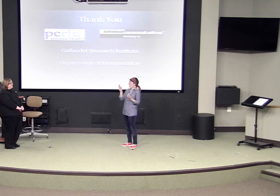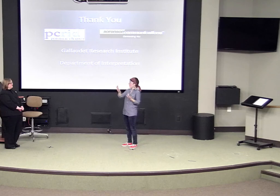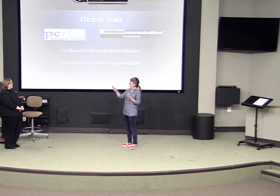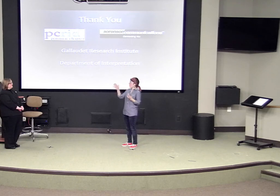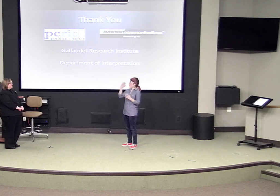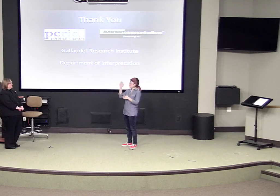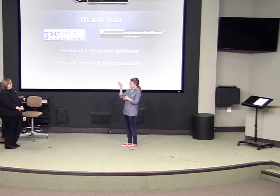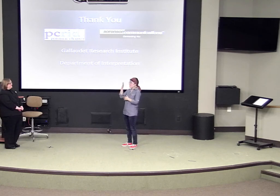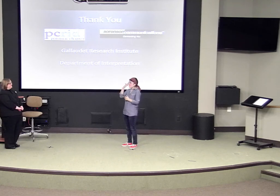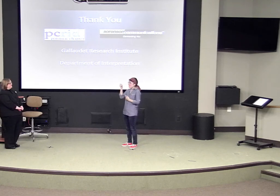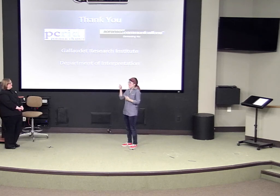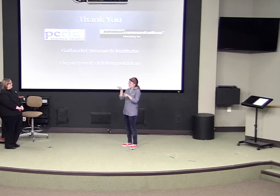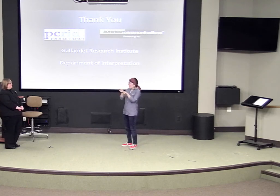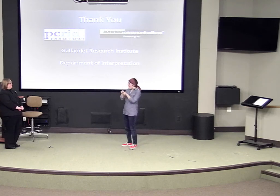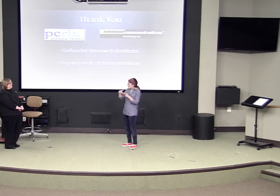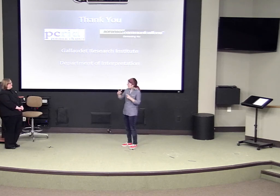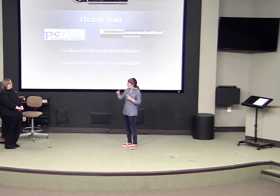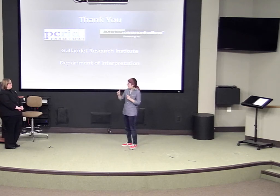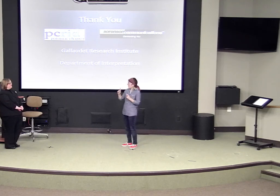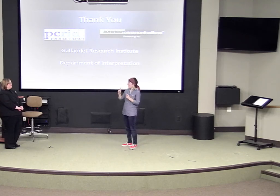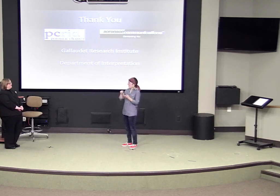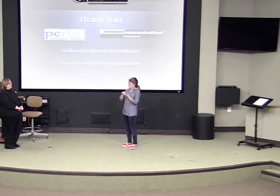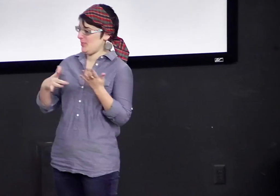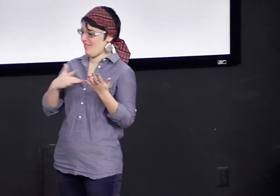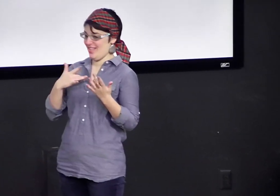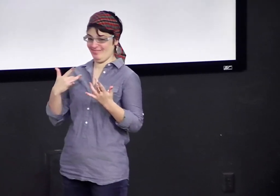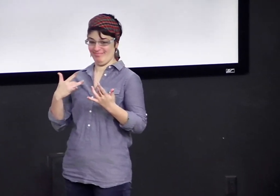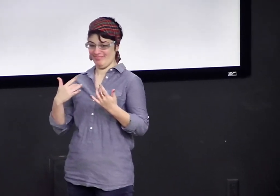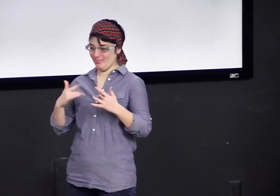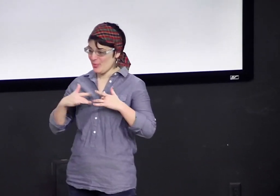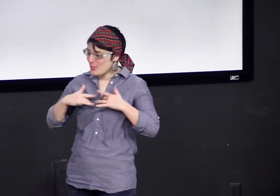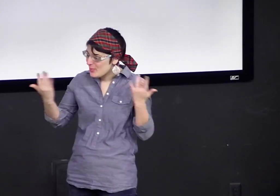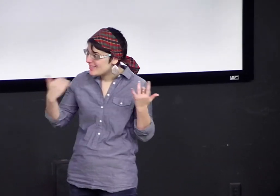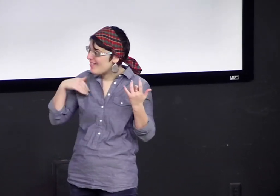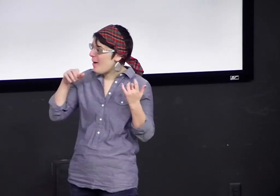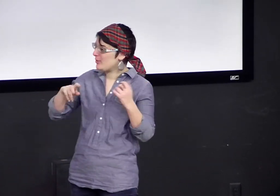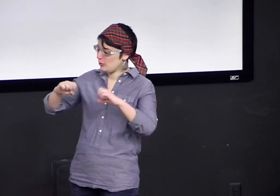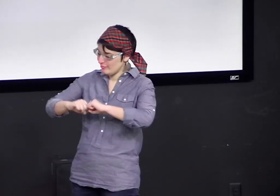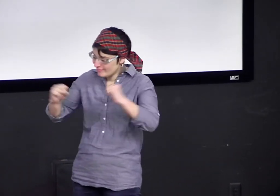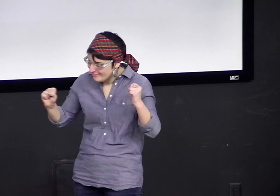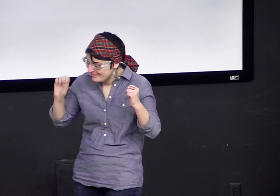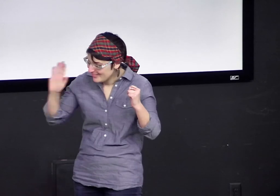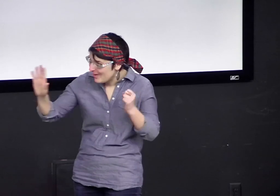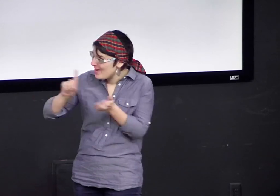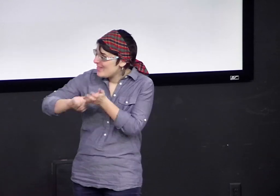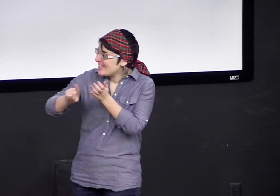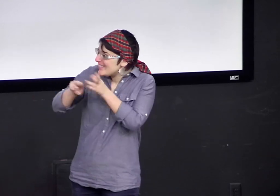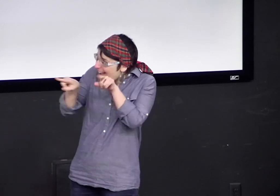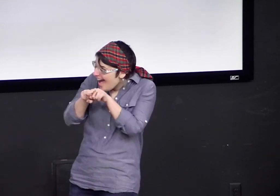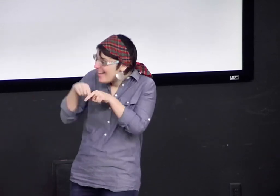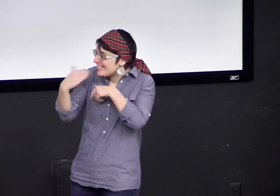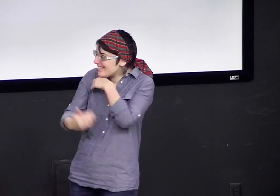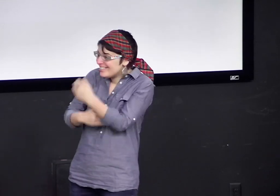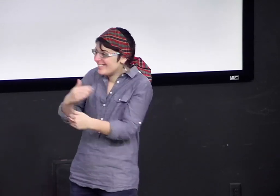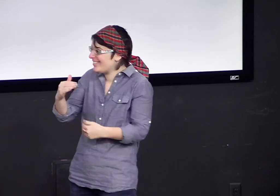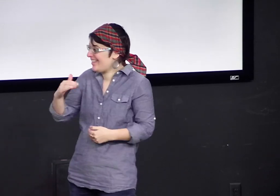Thank you very much. I was especially excited to see your presentation because as a PhD student, it was really nice to look at your